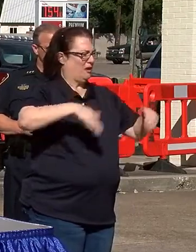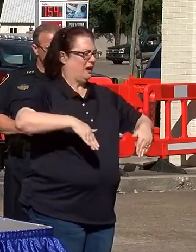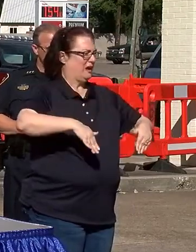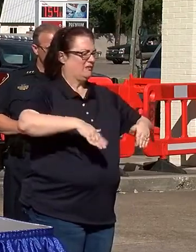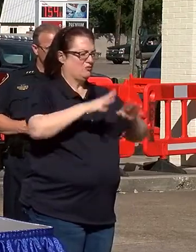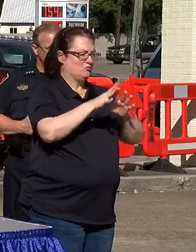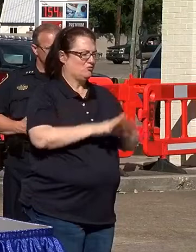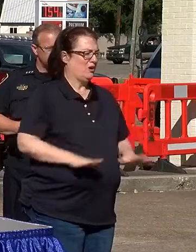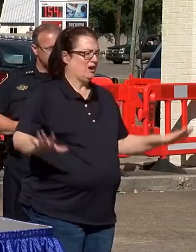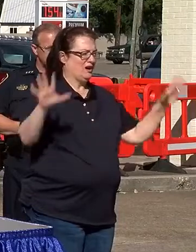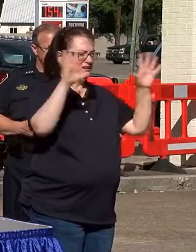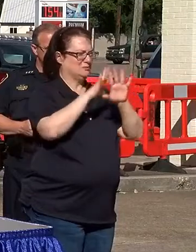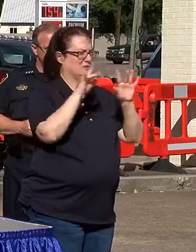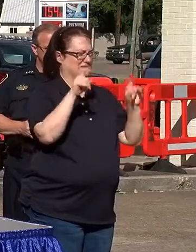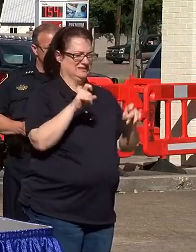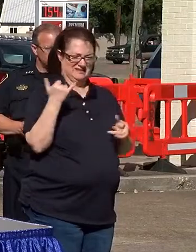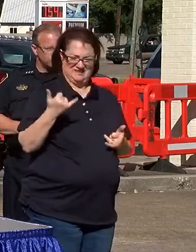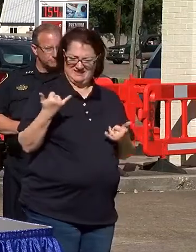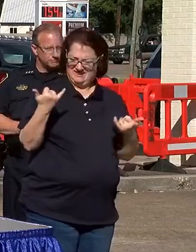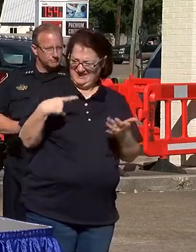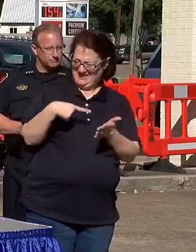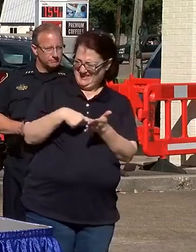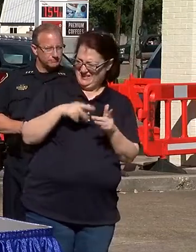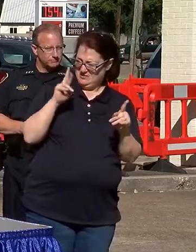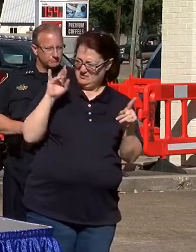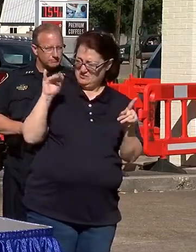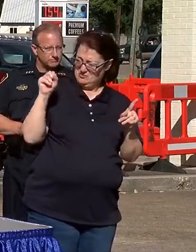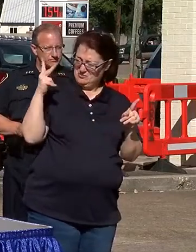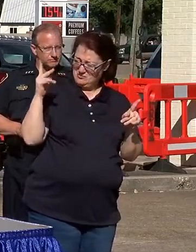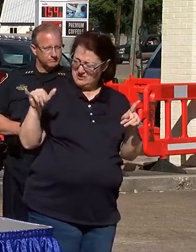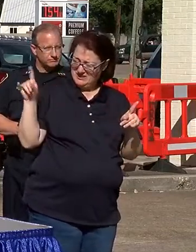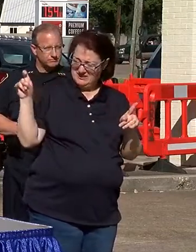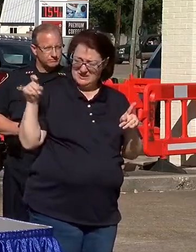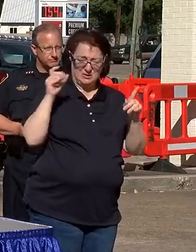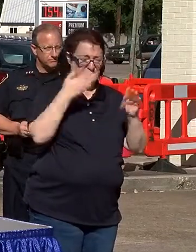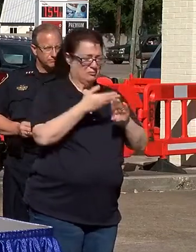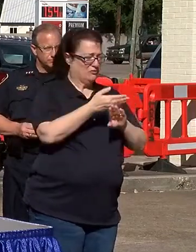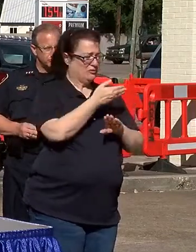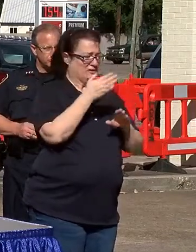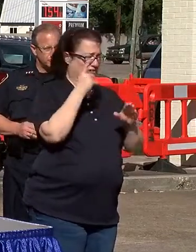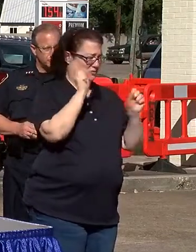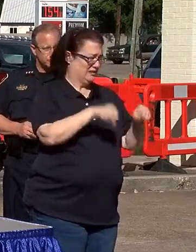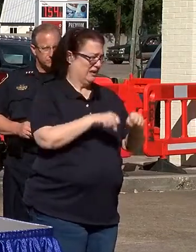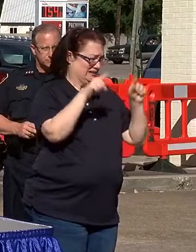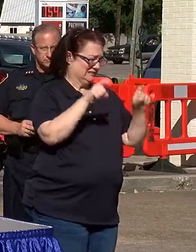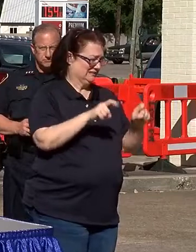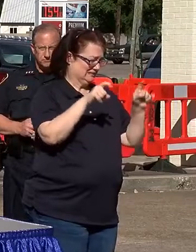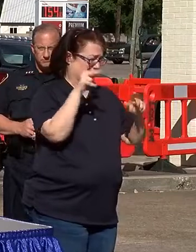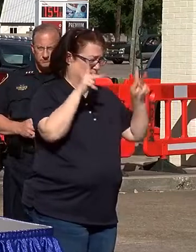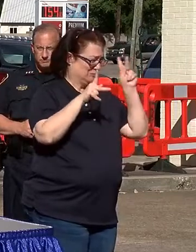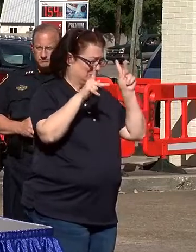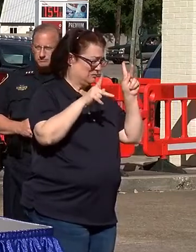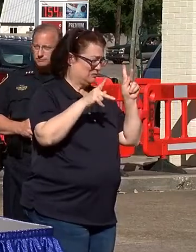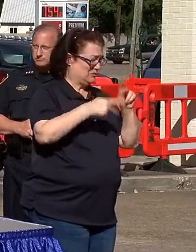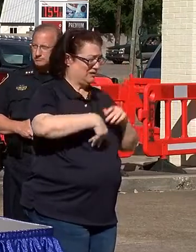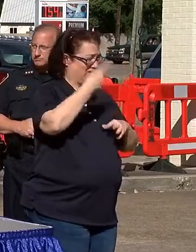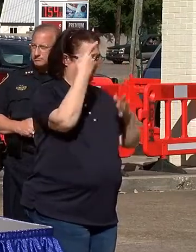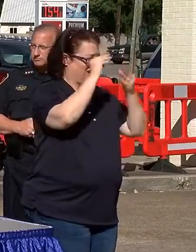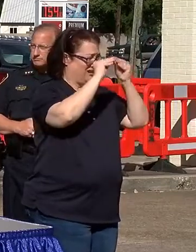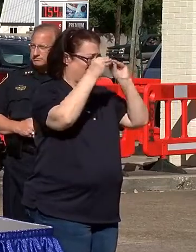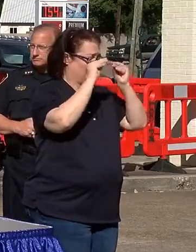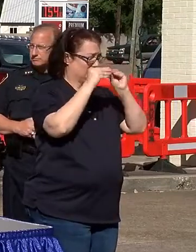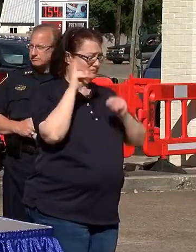here in Lafayette Parish. So is this not a risky thing to do before we're able to really test people quickly and at high volume? Thank you, Christian. Dr. Claymore, if you